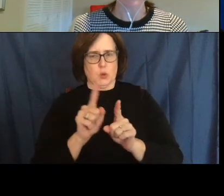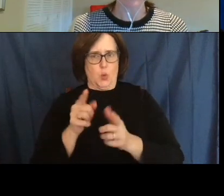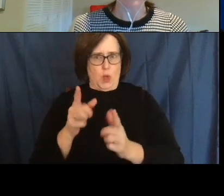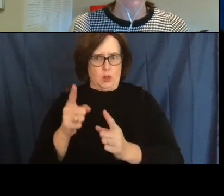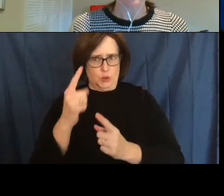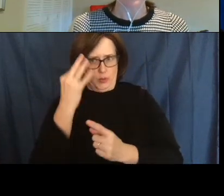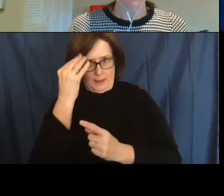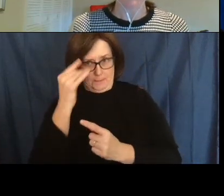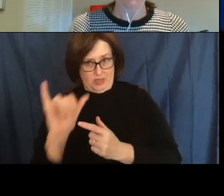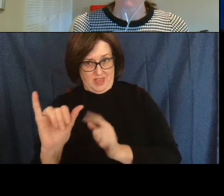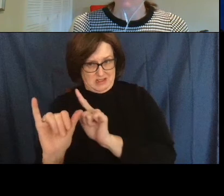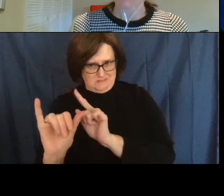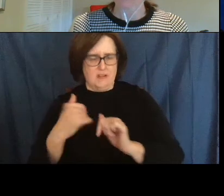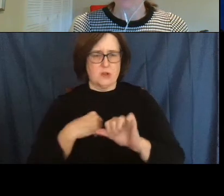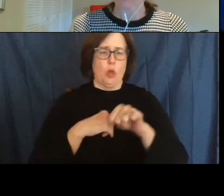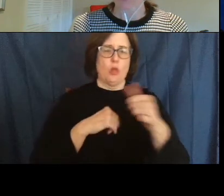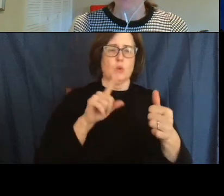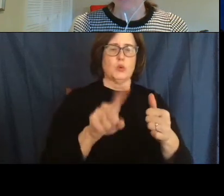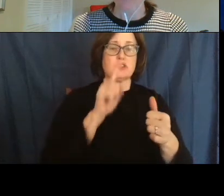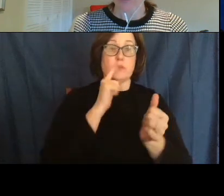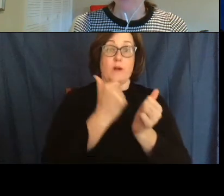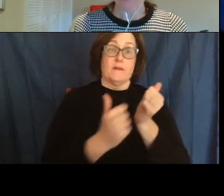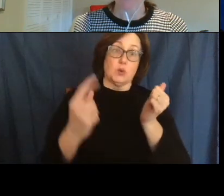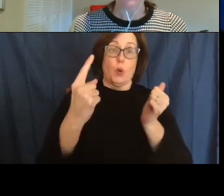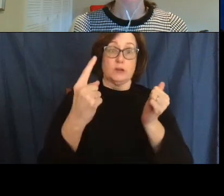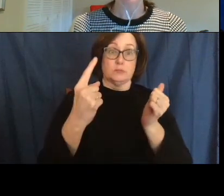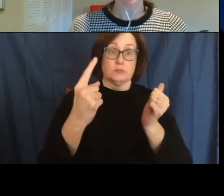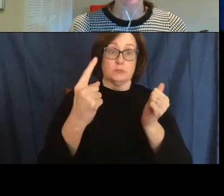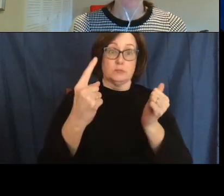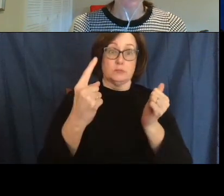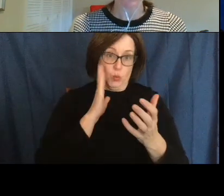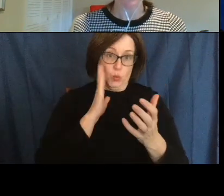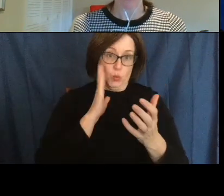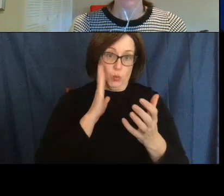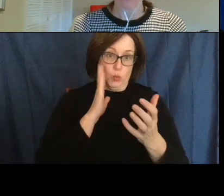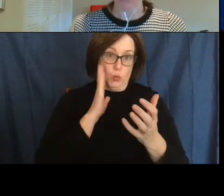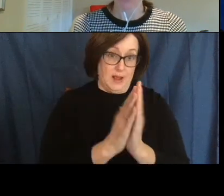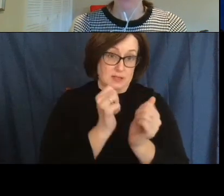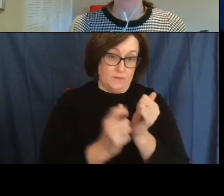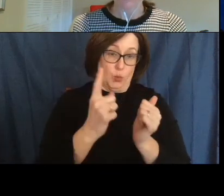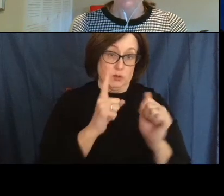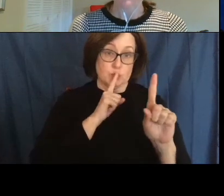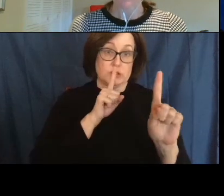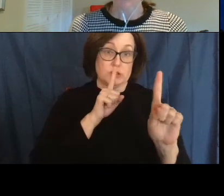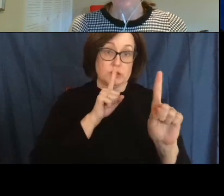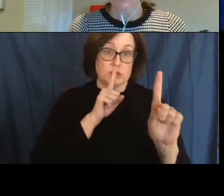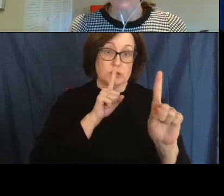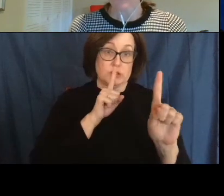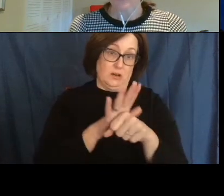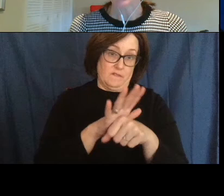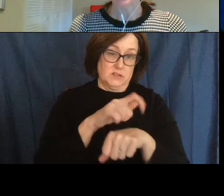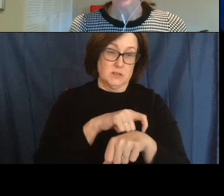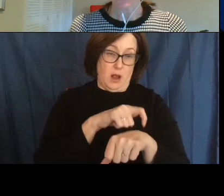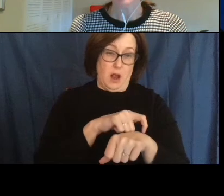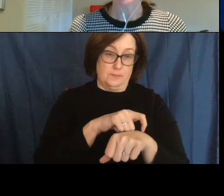everybody in the group. So if we have time, we'll ask everybody to also respond to this question. And the question is, do